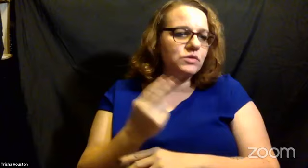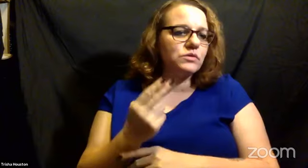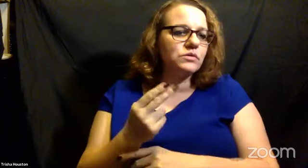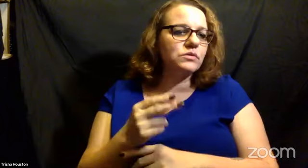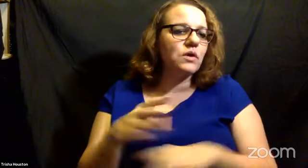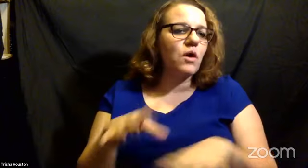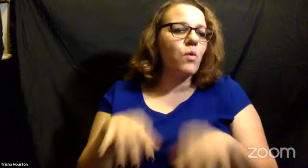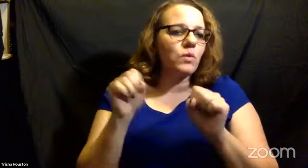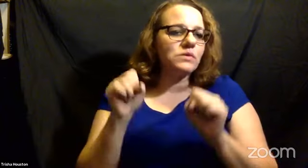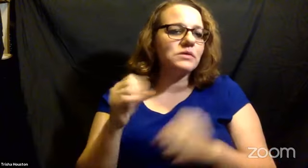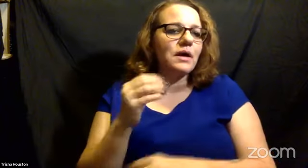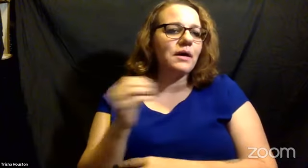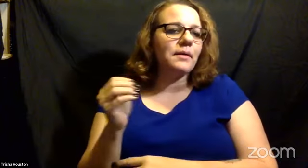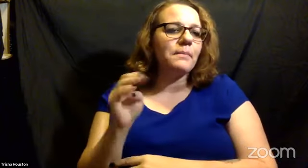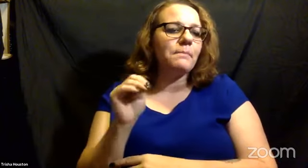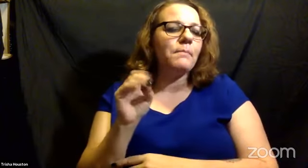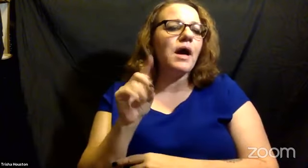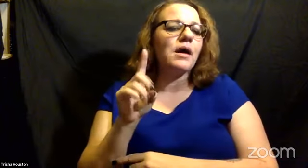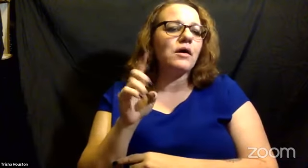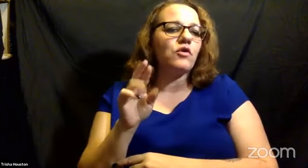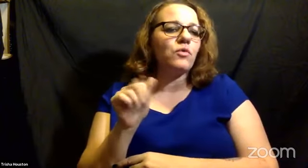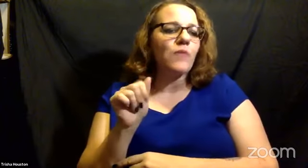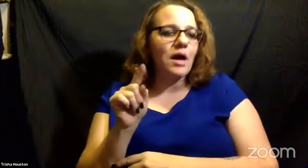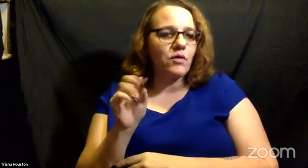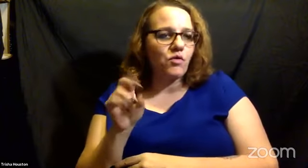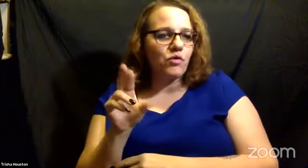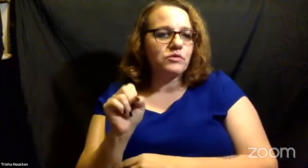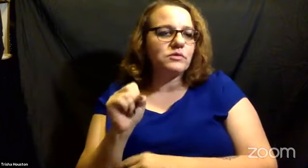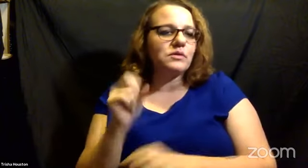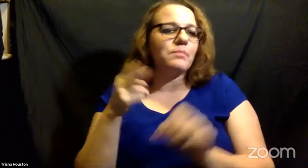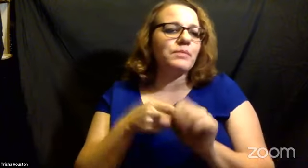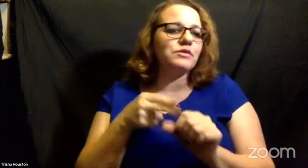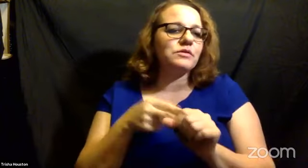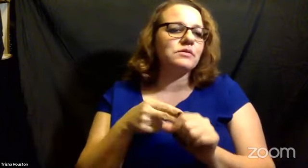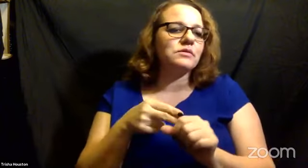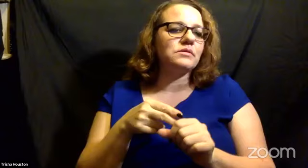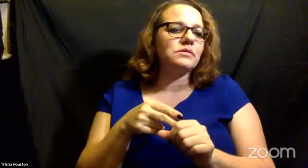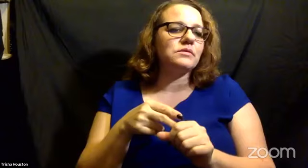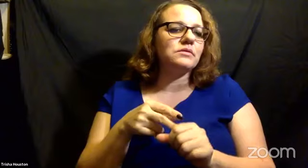There's a lot of instructions on how to use, host, and moderate.